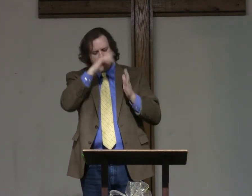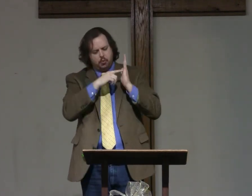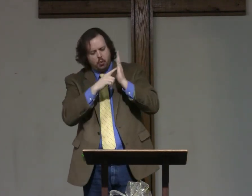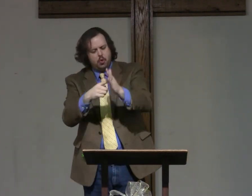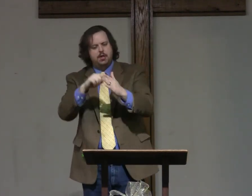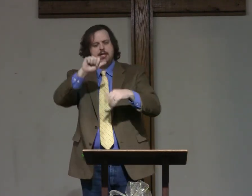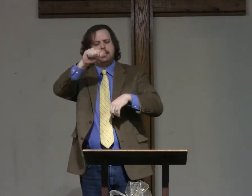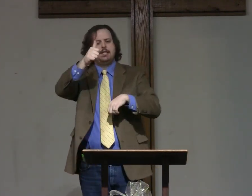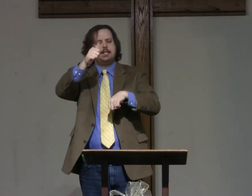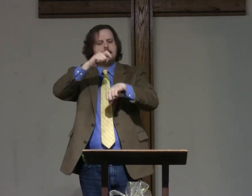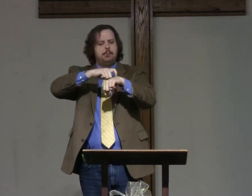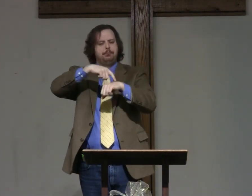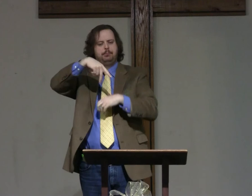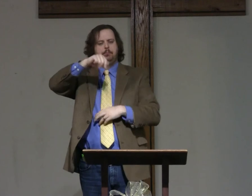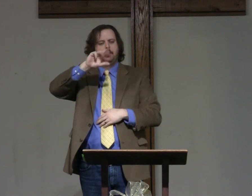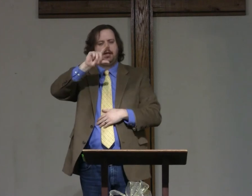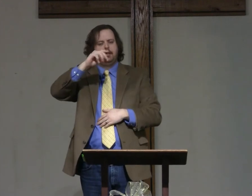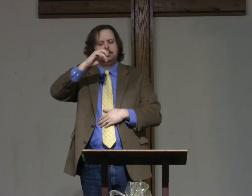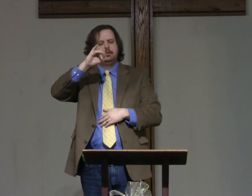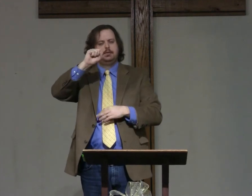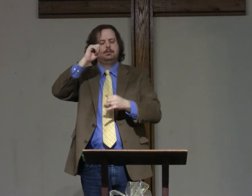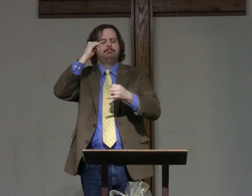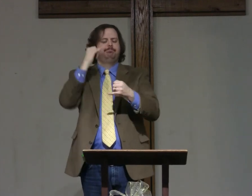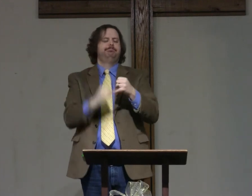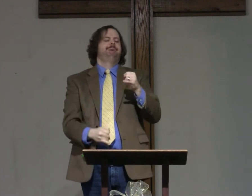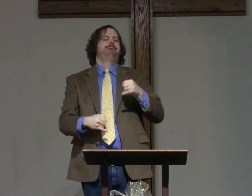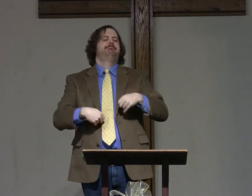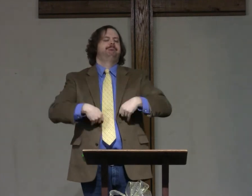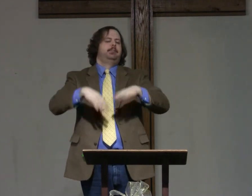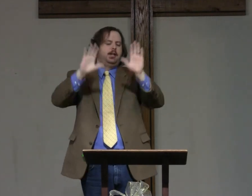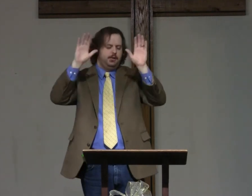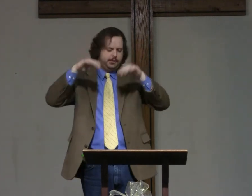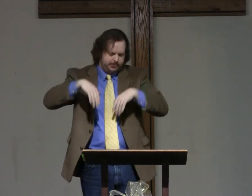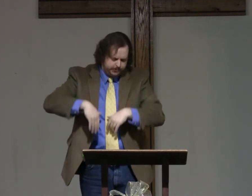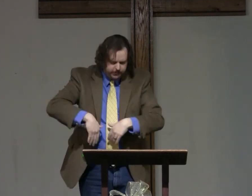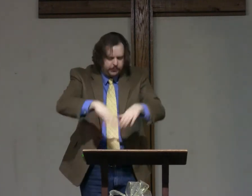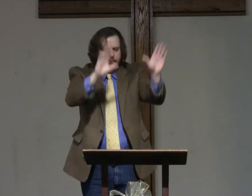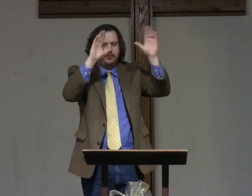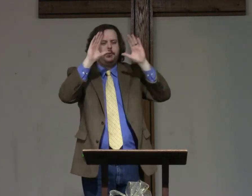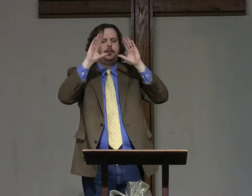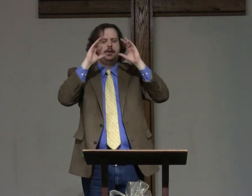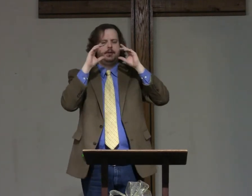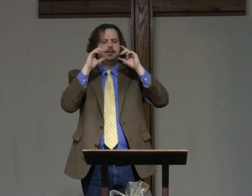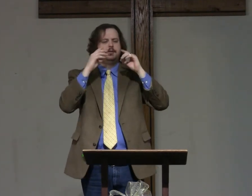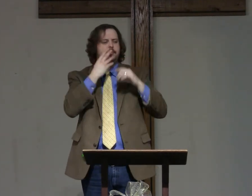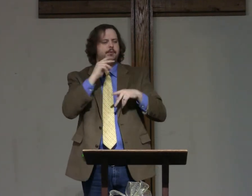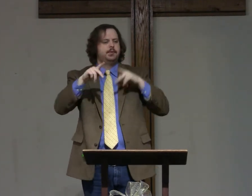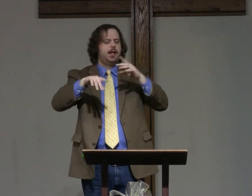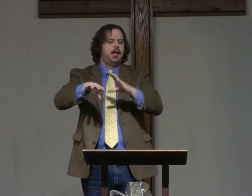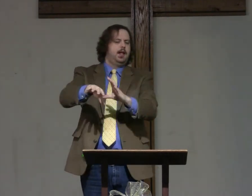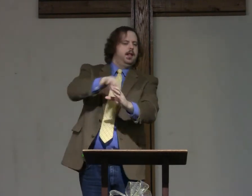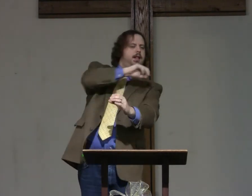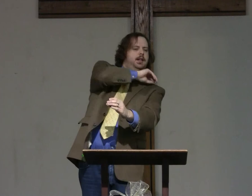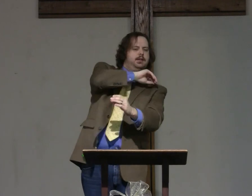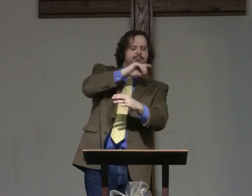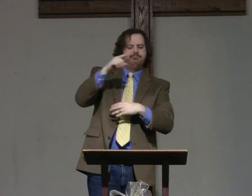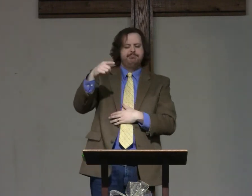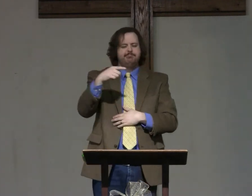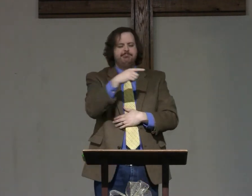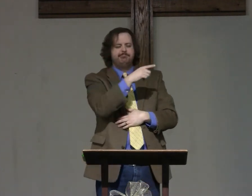Because Pharaoh refused to set the Hebrews free. Finally, after the 10th plague, he did let